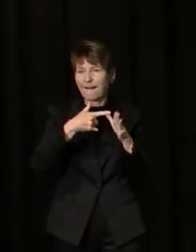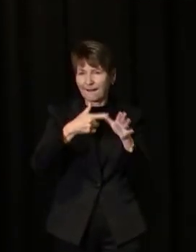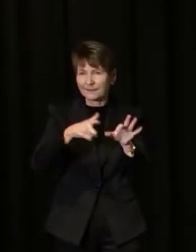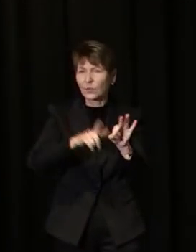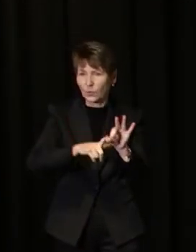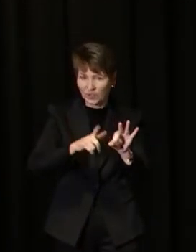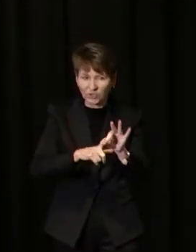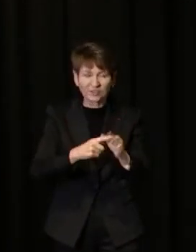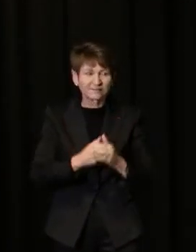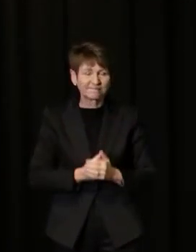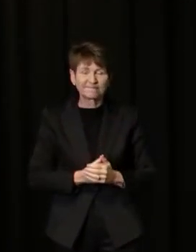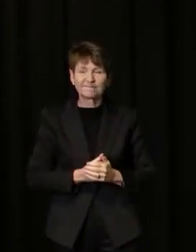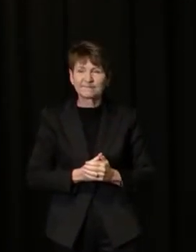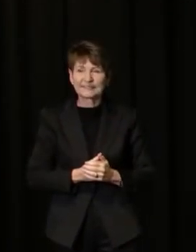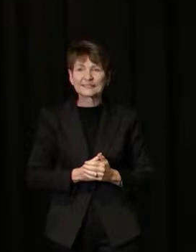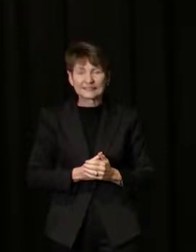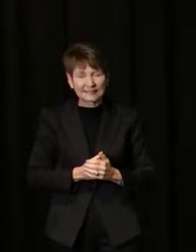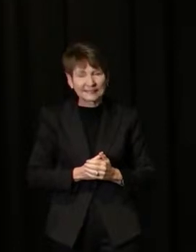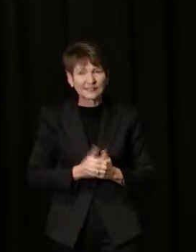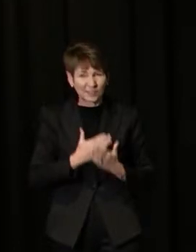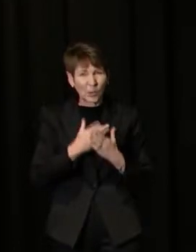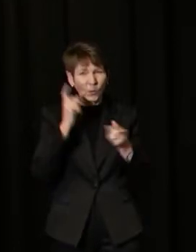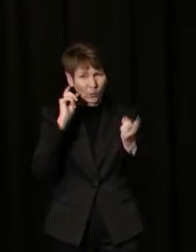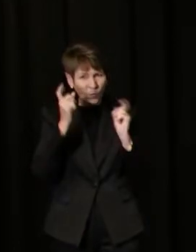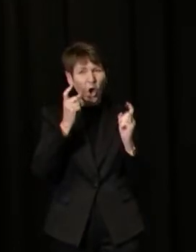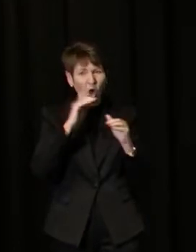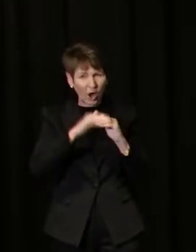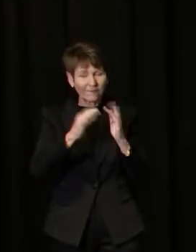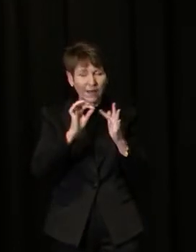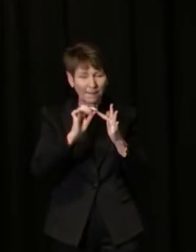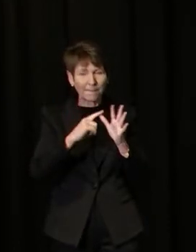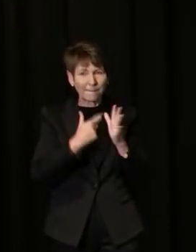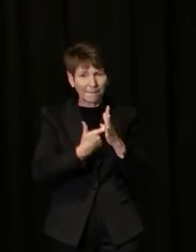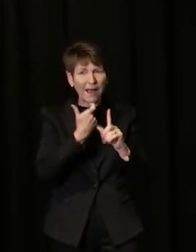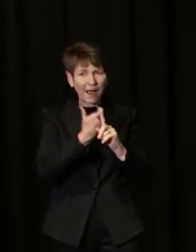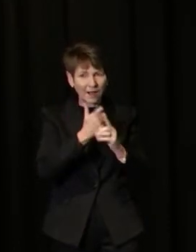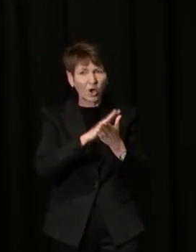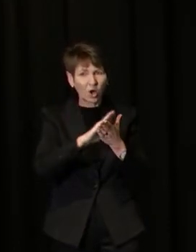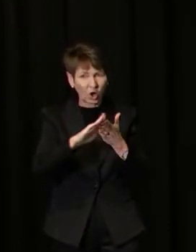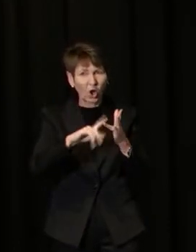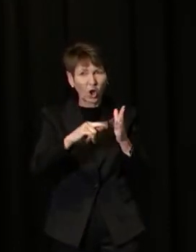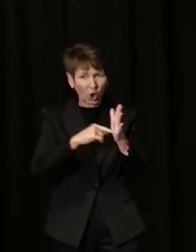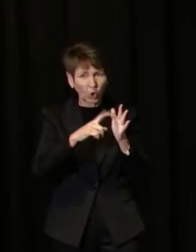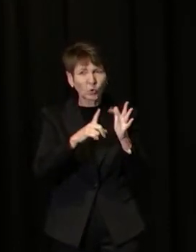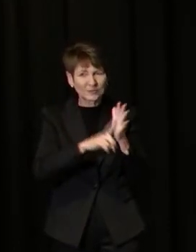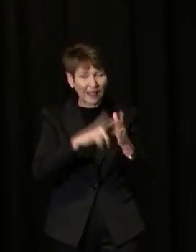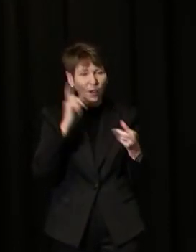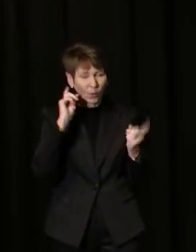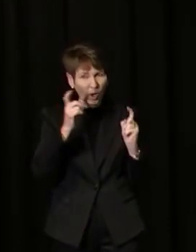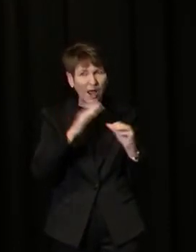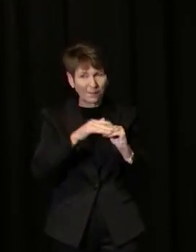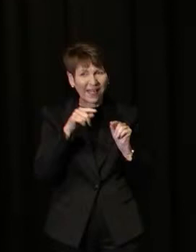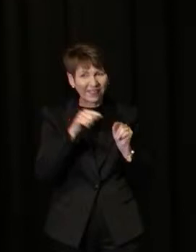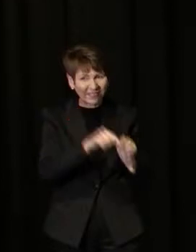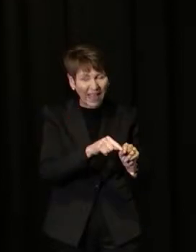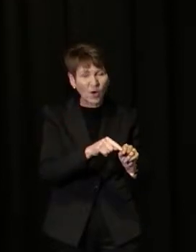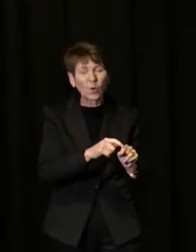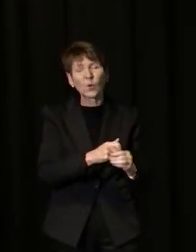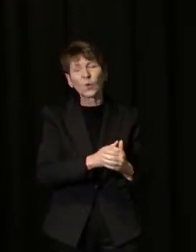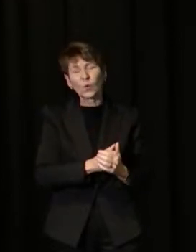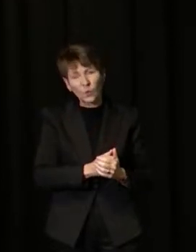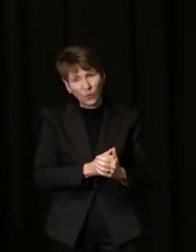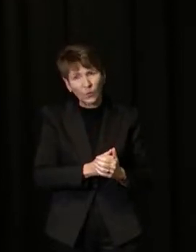So we're quite concerned about that facility. Our infection prevention and control team